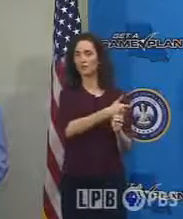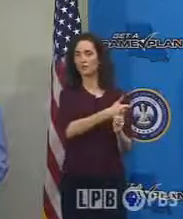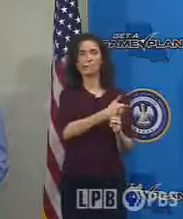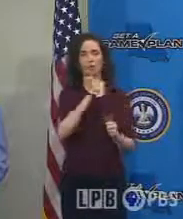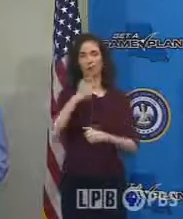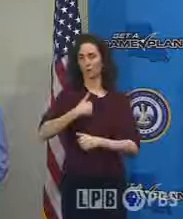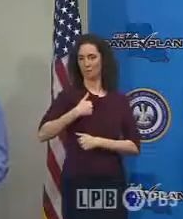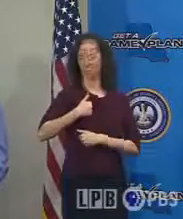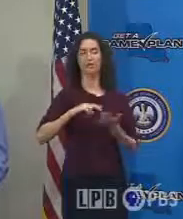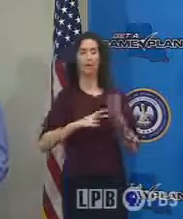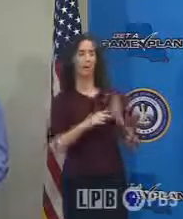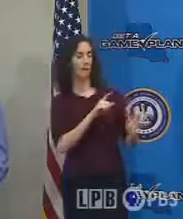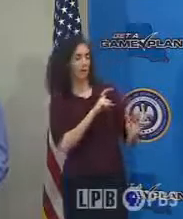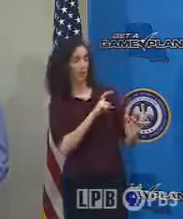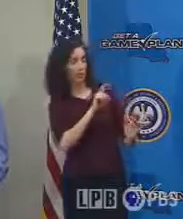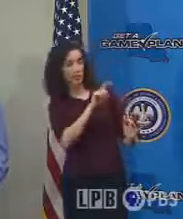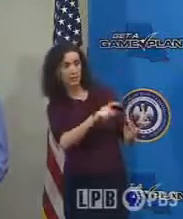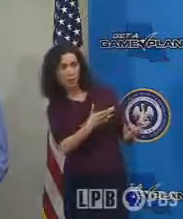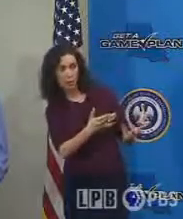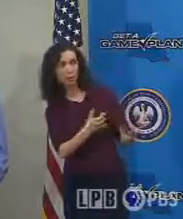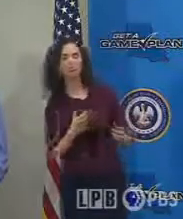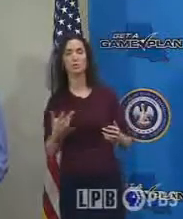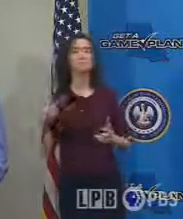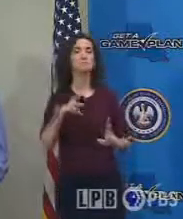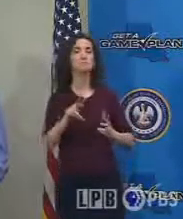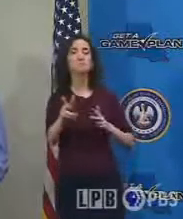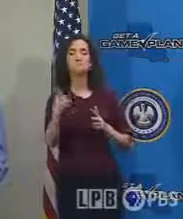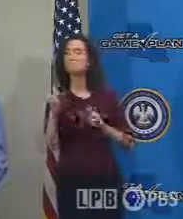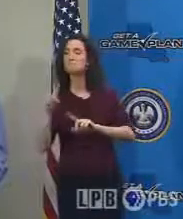law enforcement on whether they need us to do presence